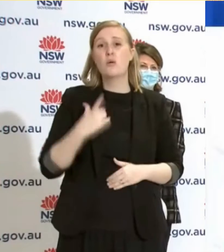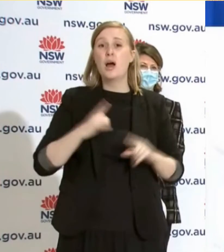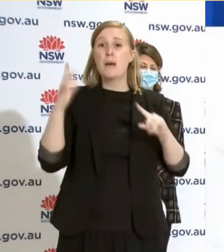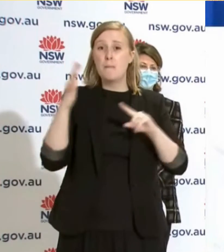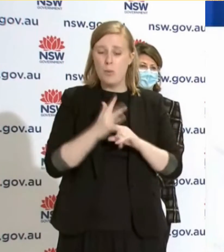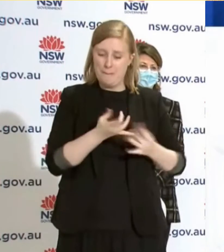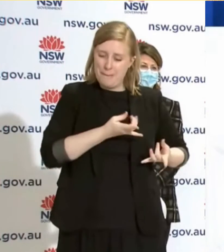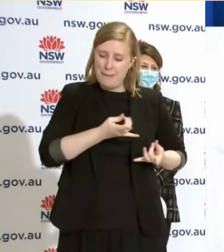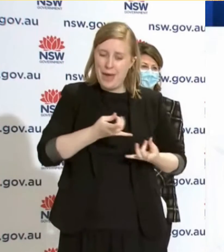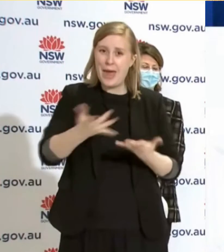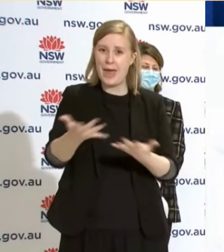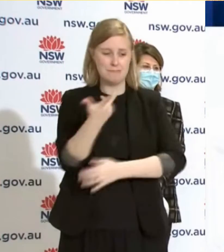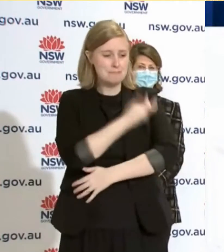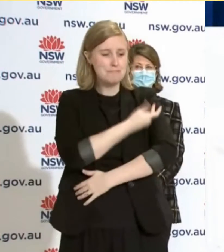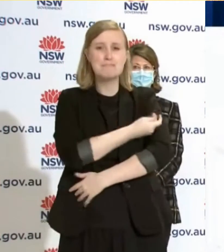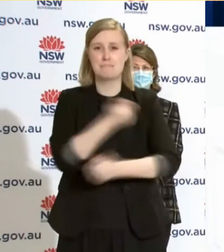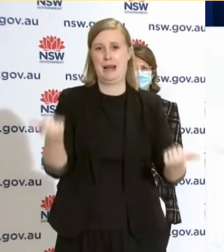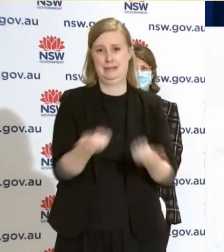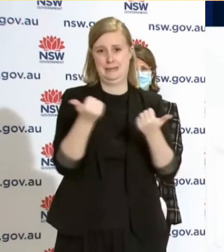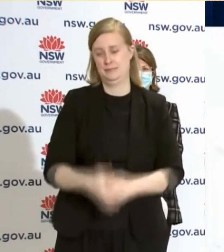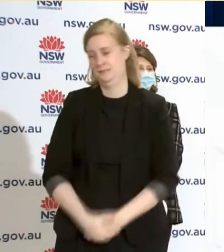the health system is in place to deal with that. On